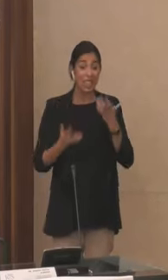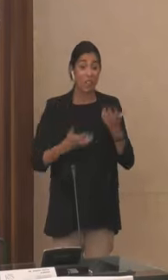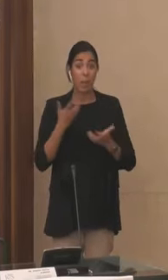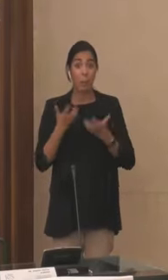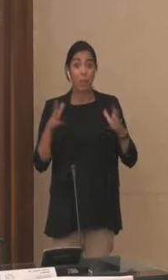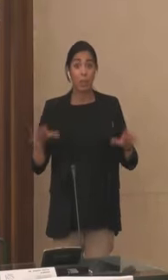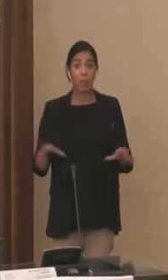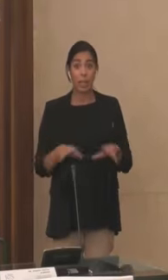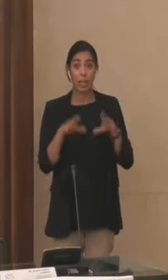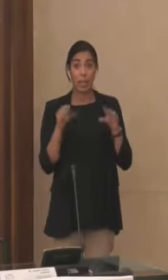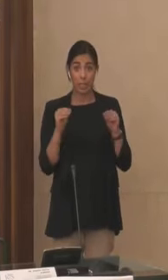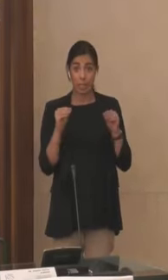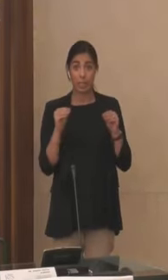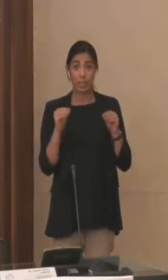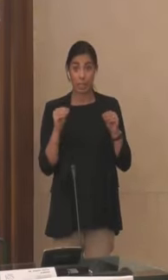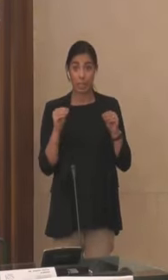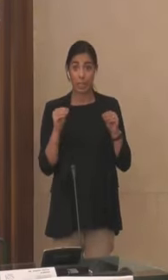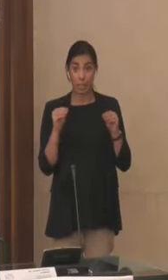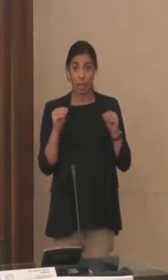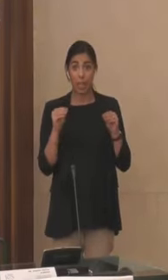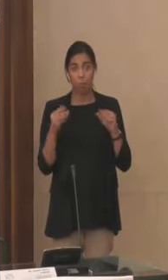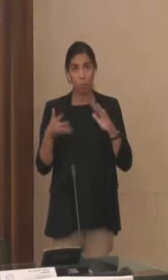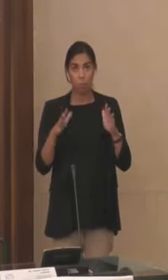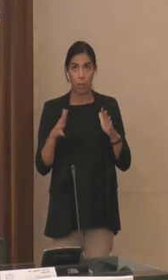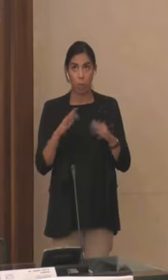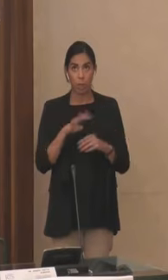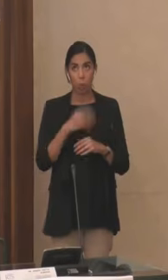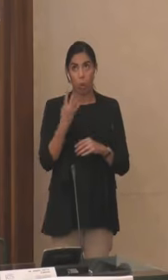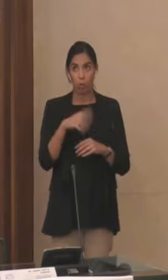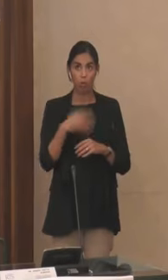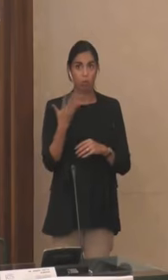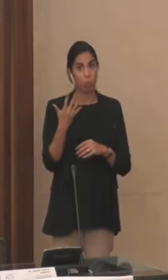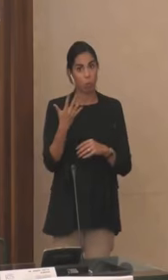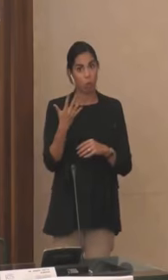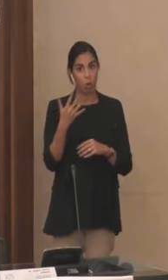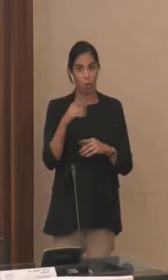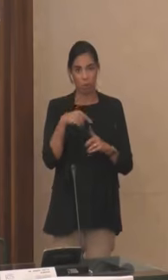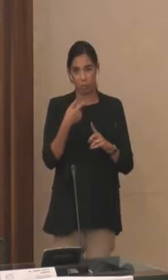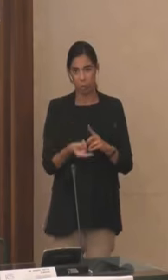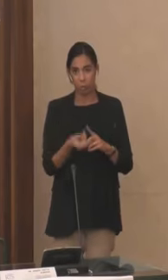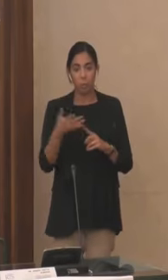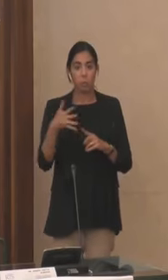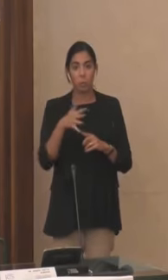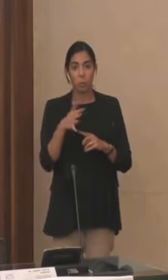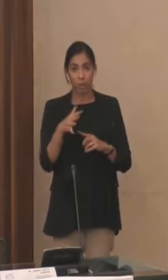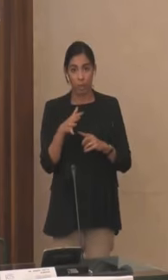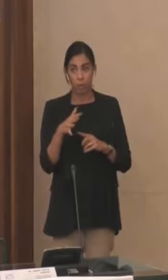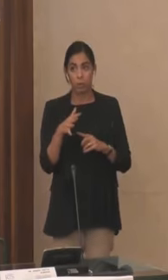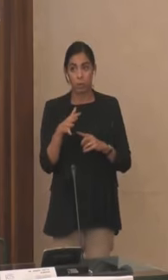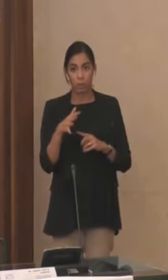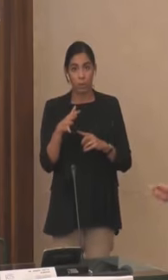4 or 5 days, last year after 6 or 7 days, now is after 4